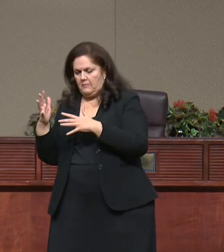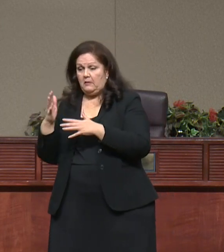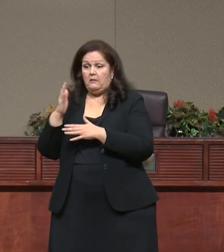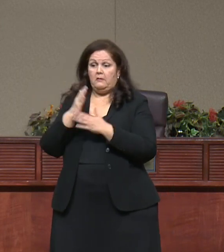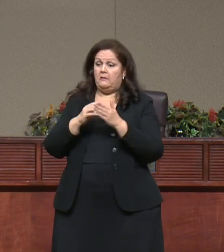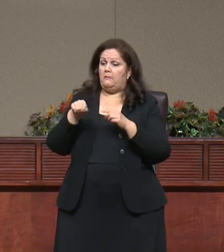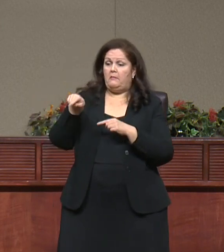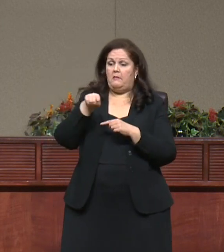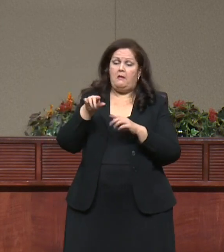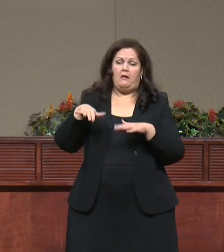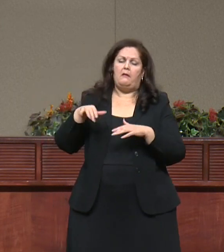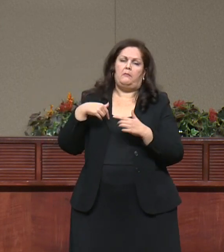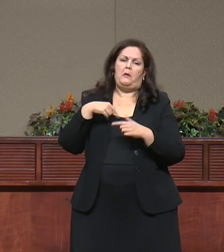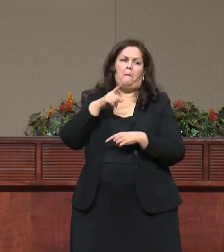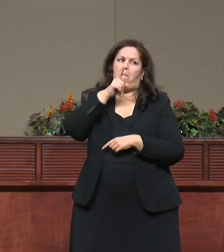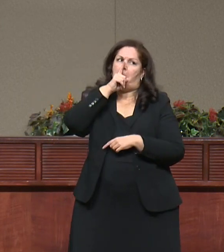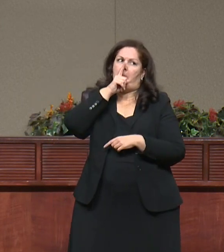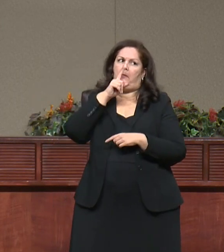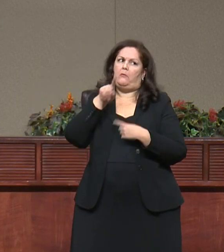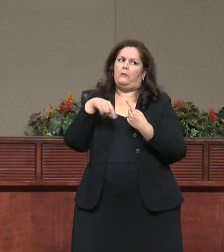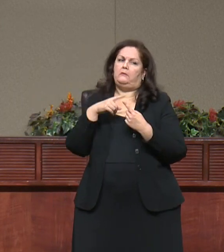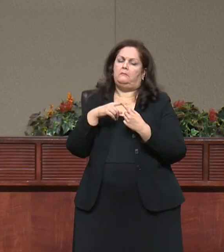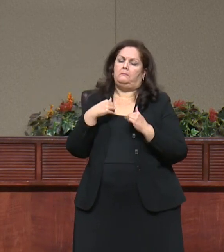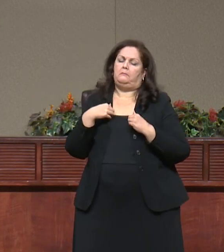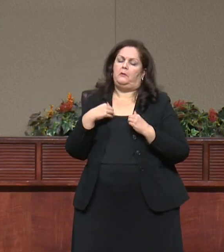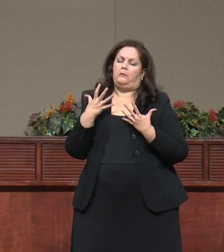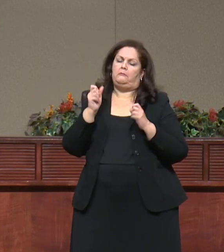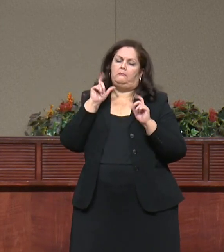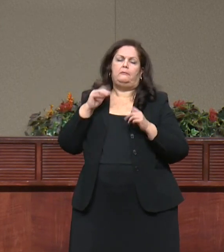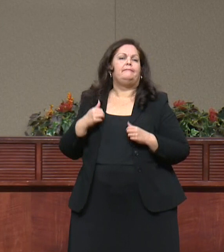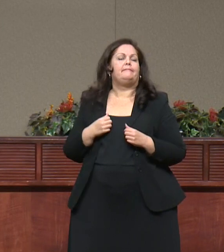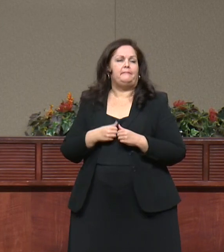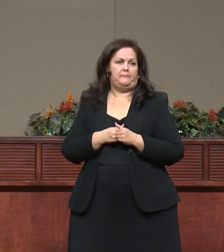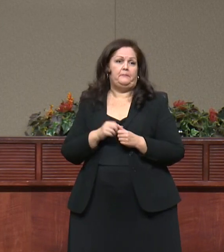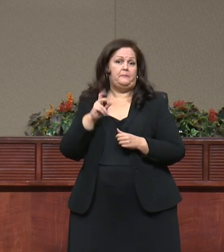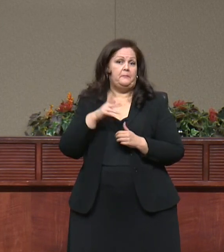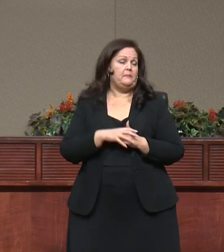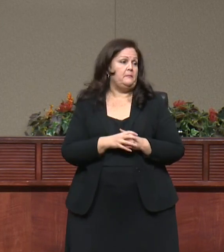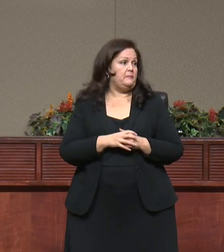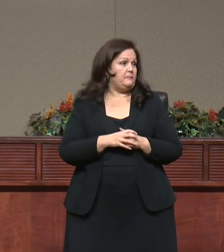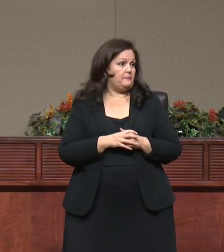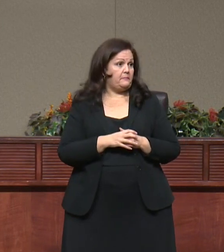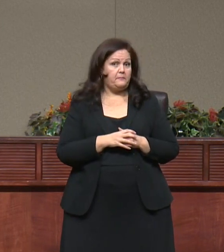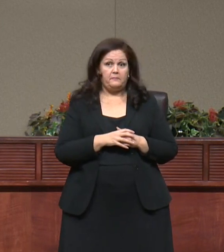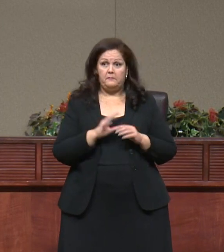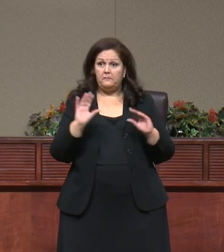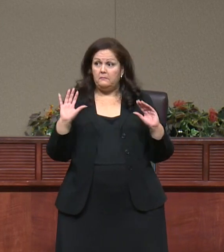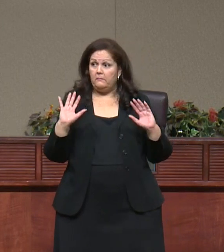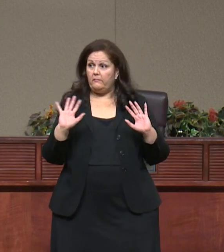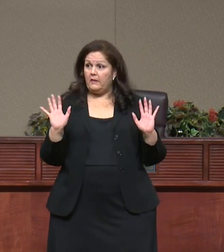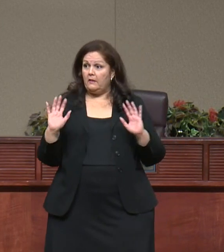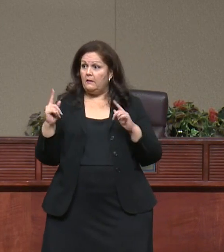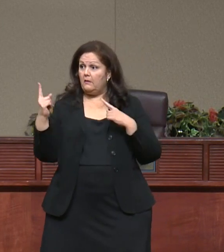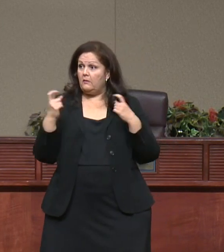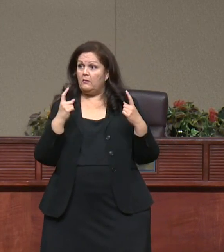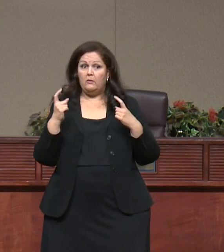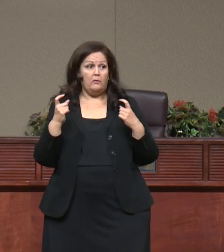it at that. Okay. And if that's the last question, like